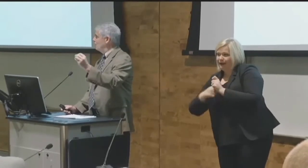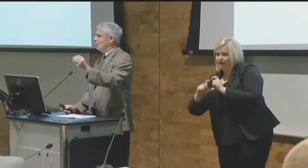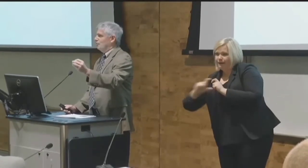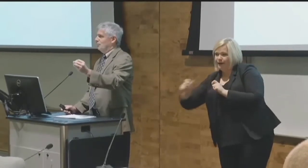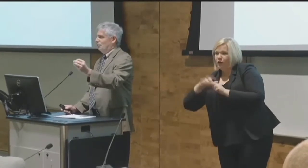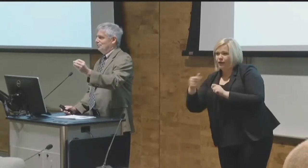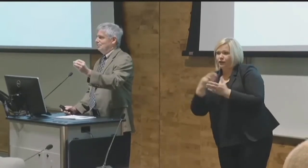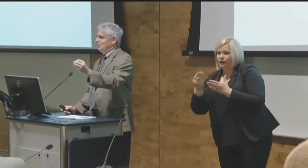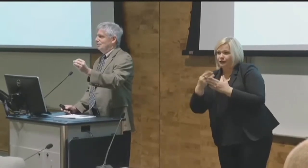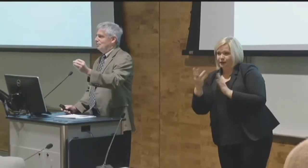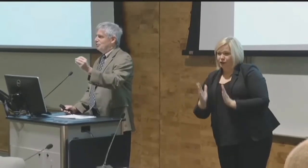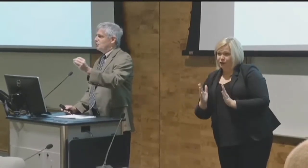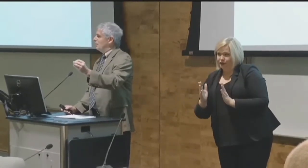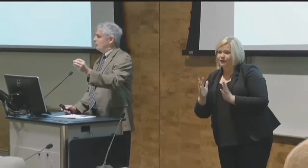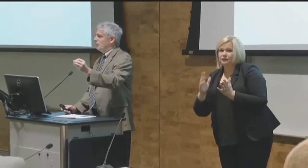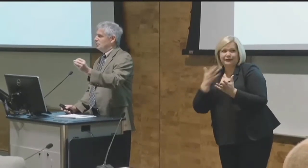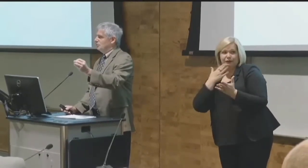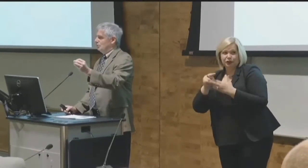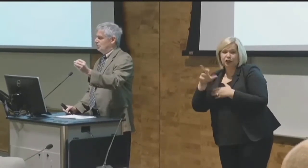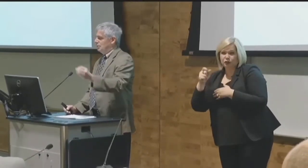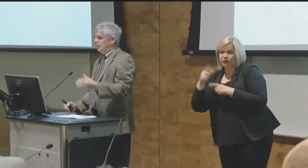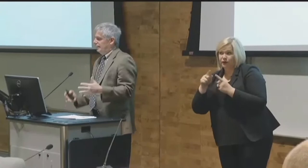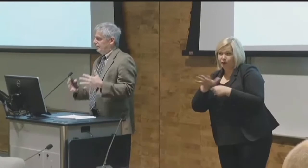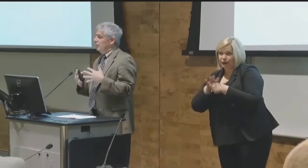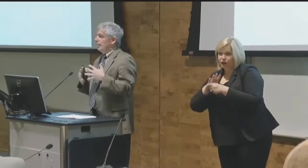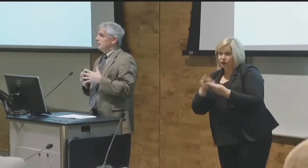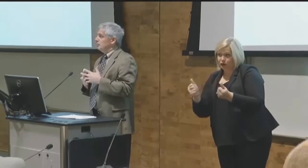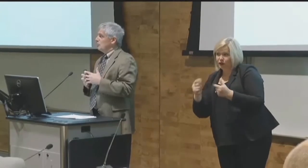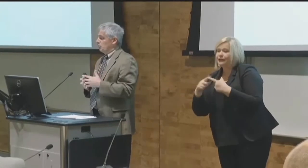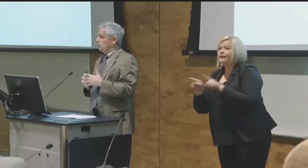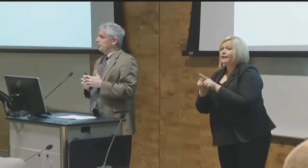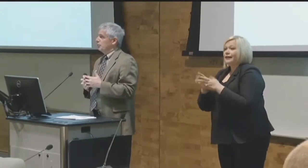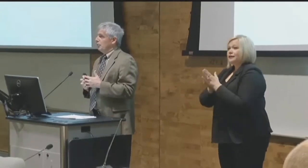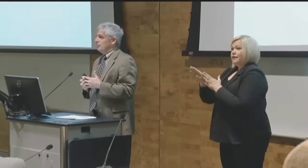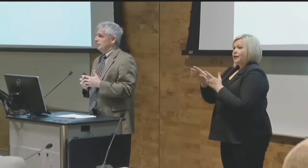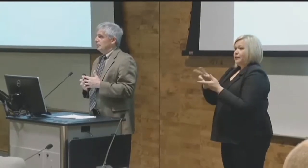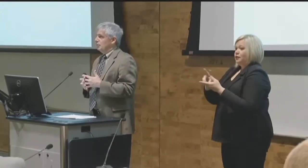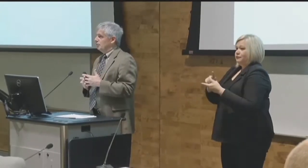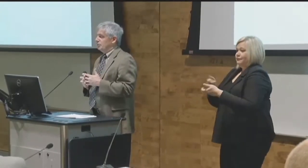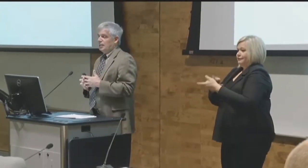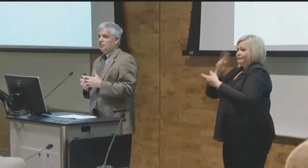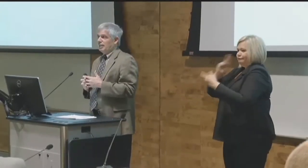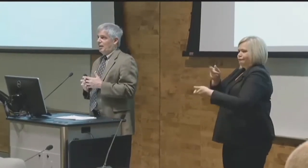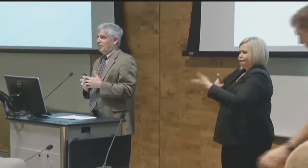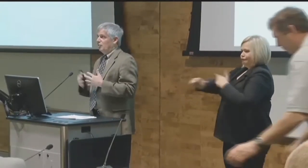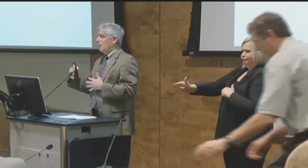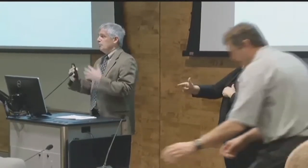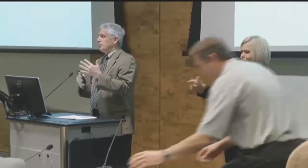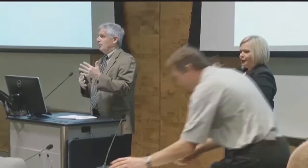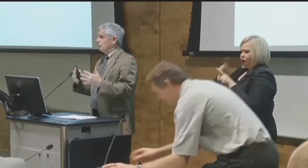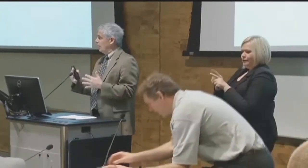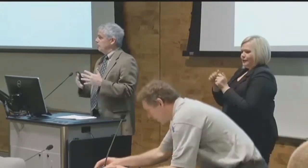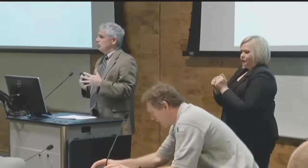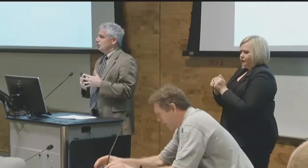their other customers, which was great from a regional solution. And then they could develop a reciprocal agreement with Genesee County to help